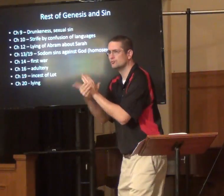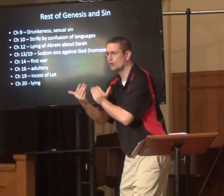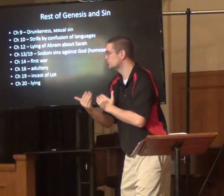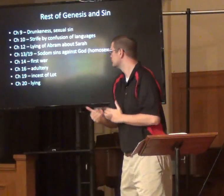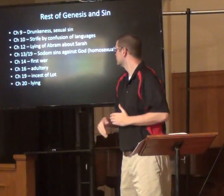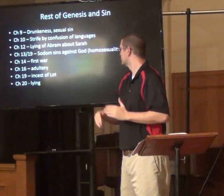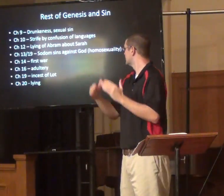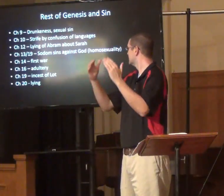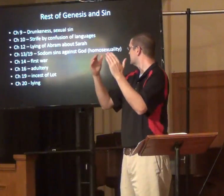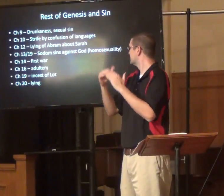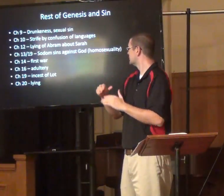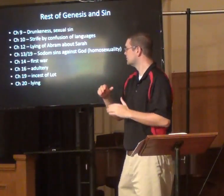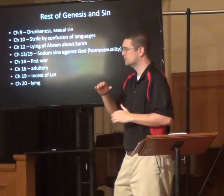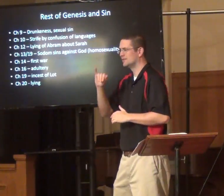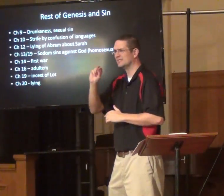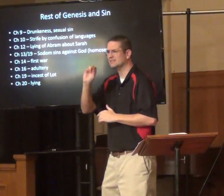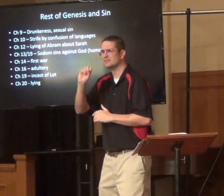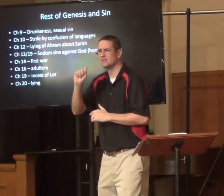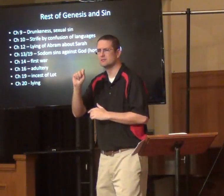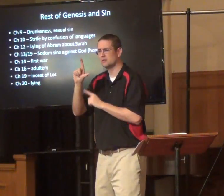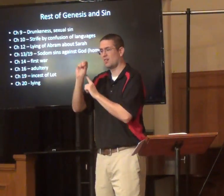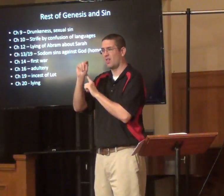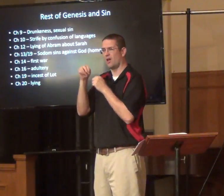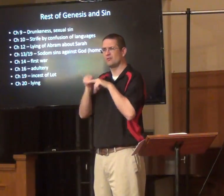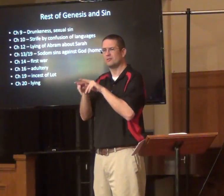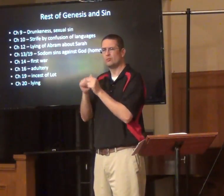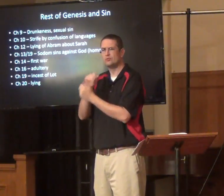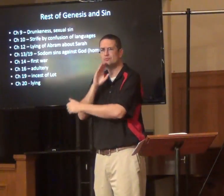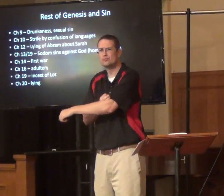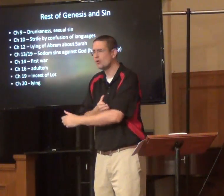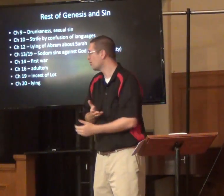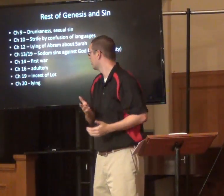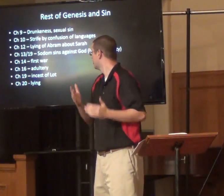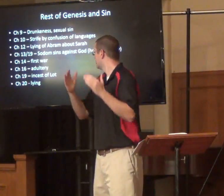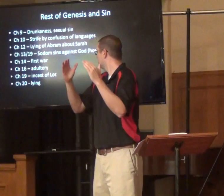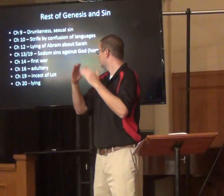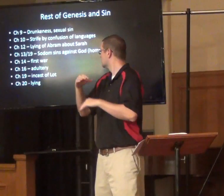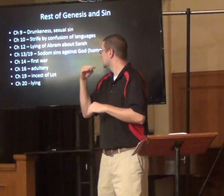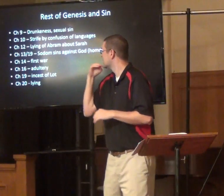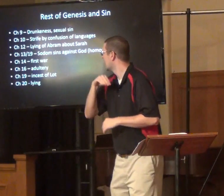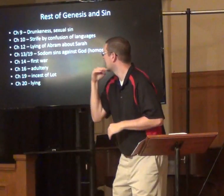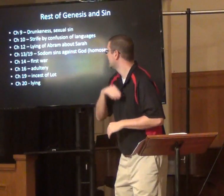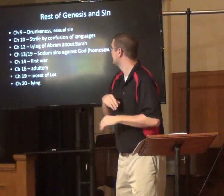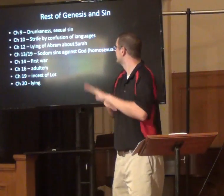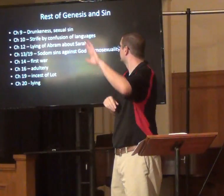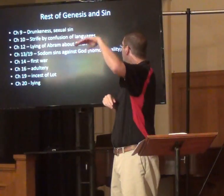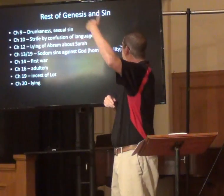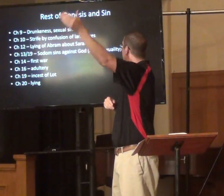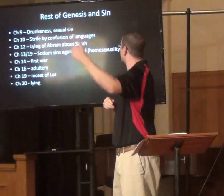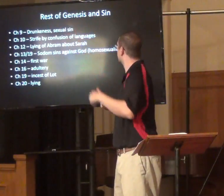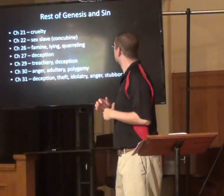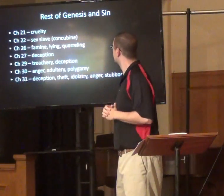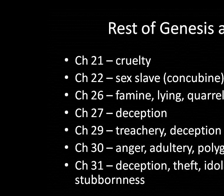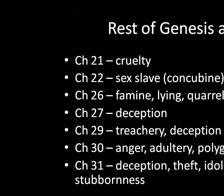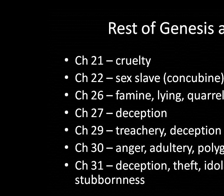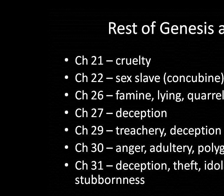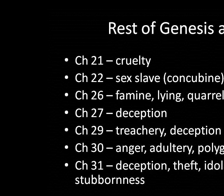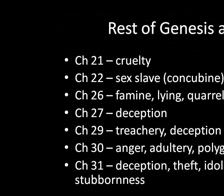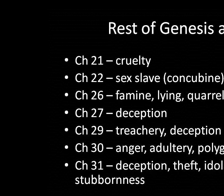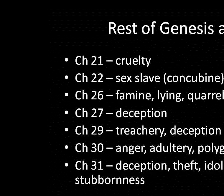recorded in the Bible. There was adultery. There was incest. Lot slept with his own daughter. There was lying.